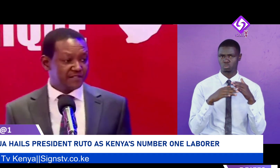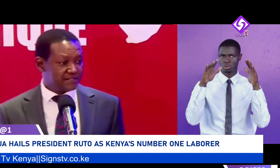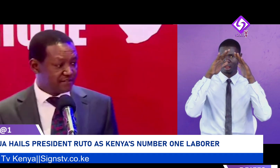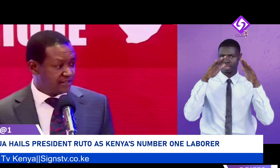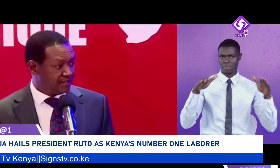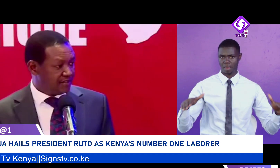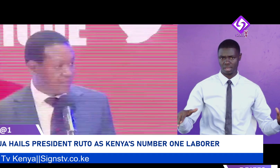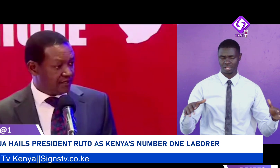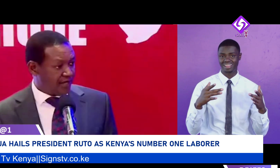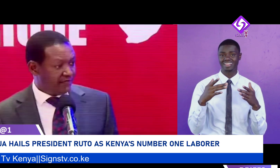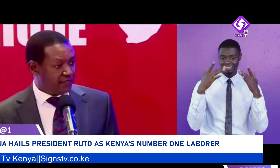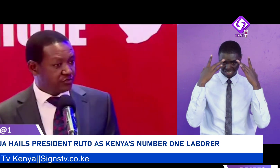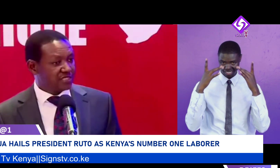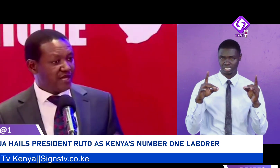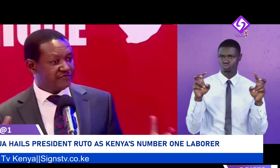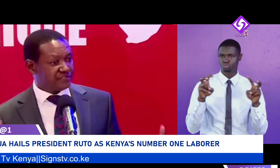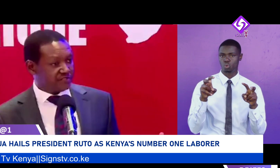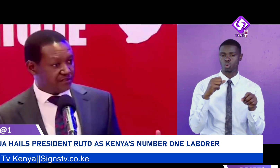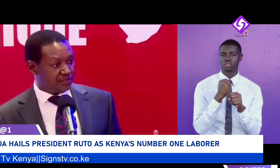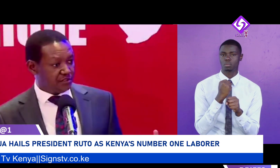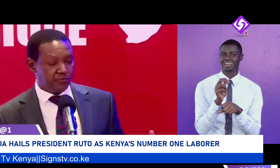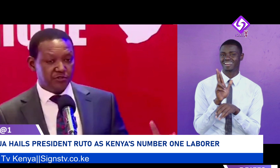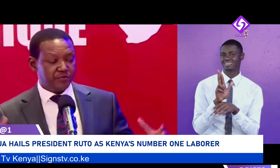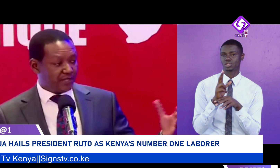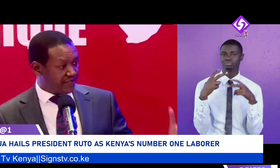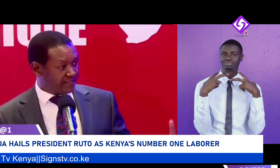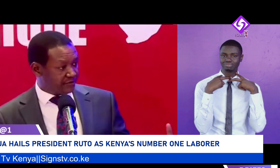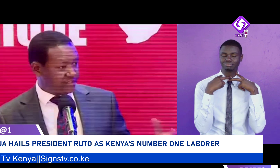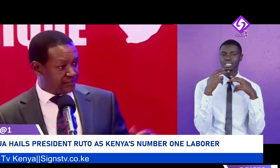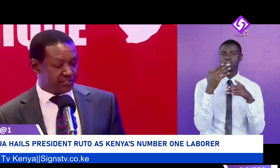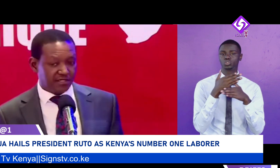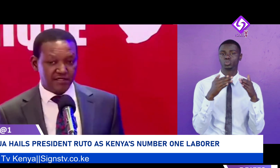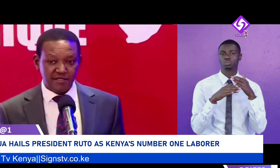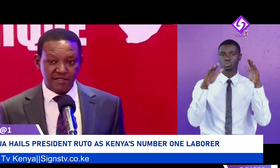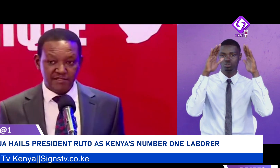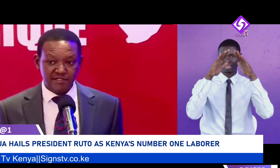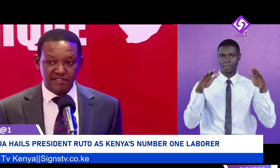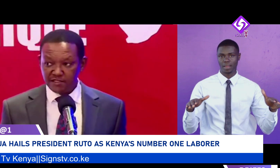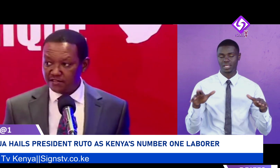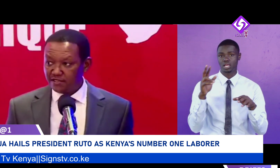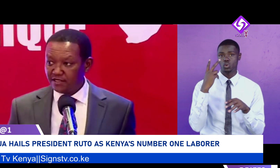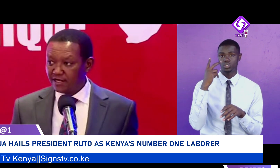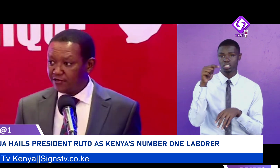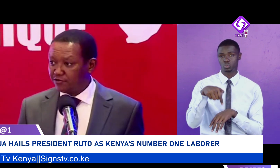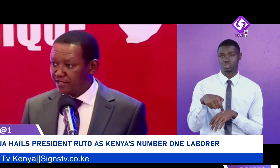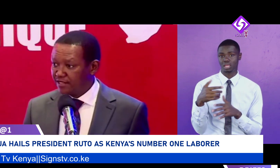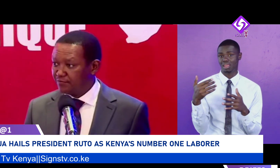laborers, and they used slaves to build the pyramids that we see today sitting in Cairo and other